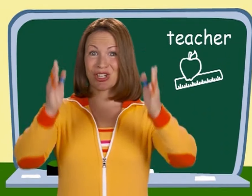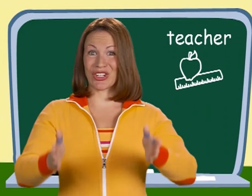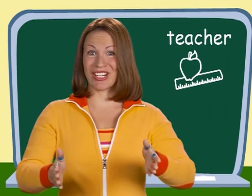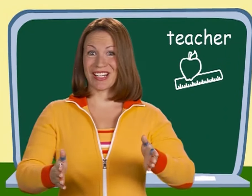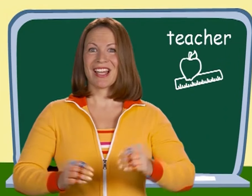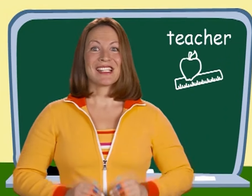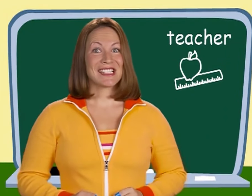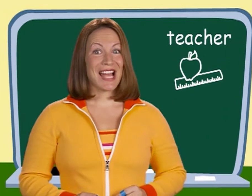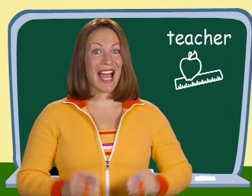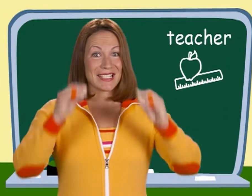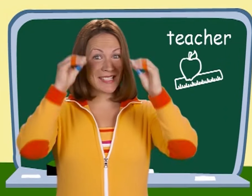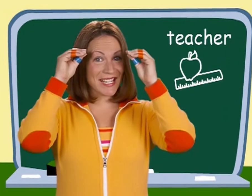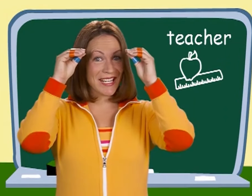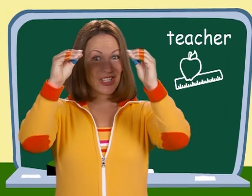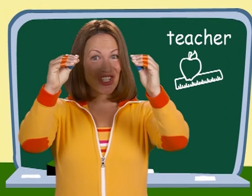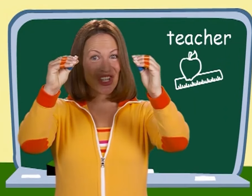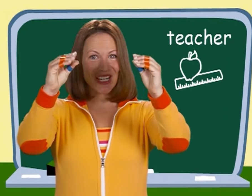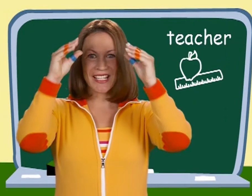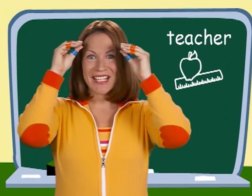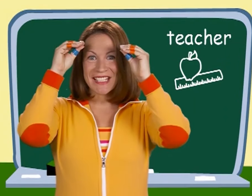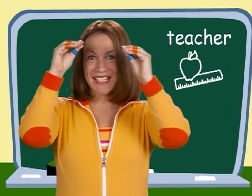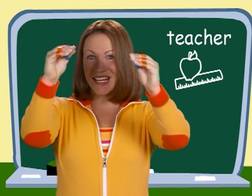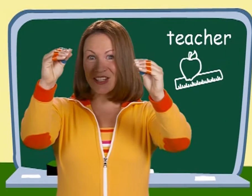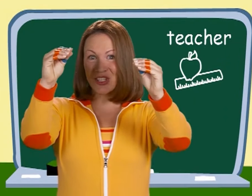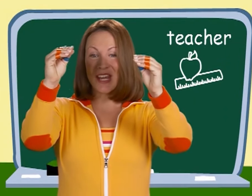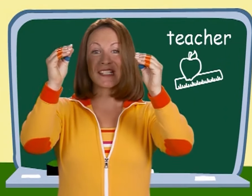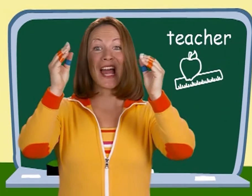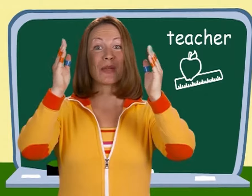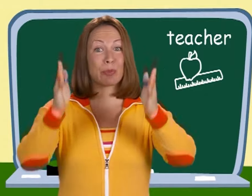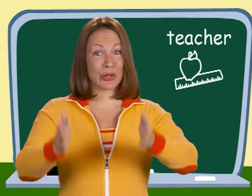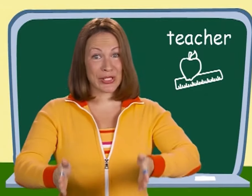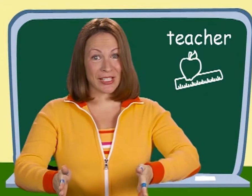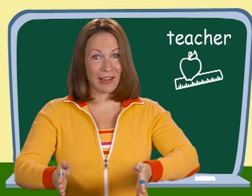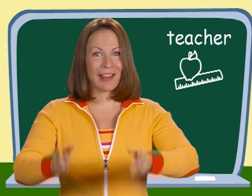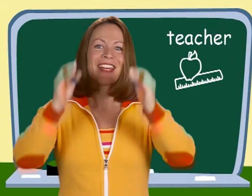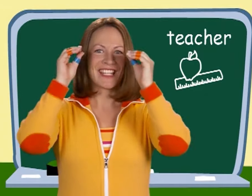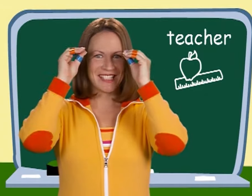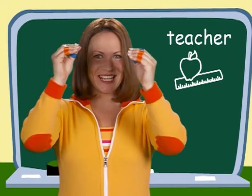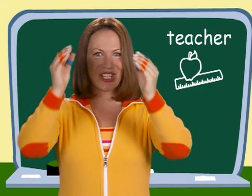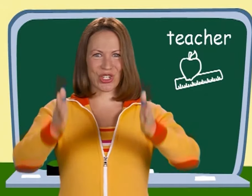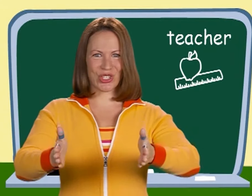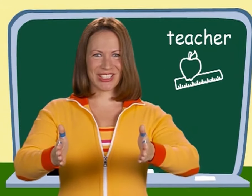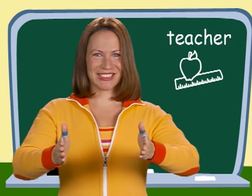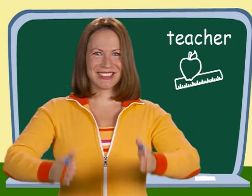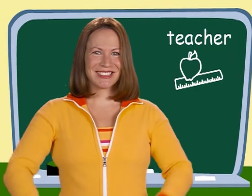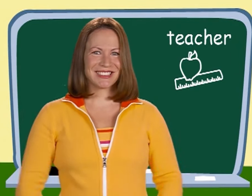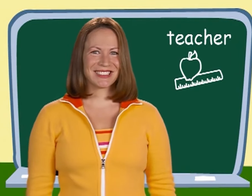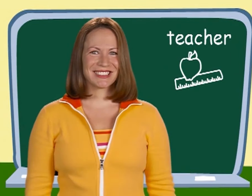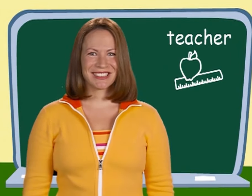Teacher. Sign teach. Teach and sign person. Teacher.